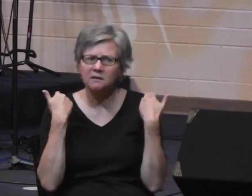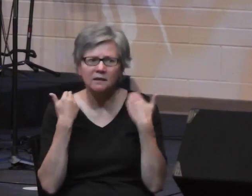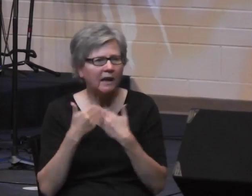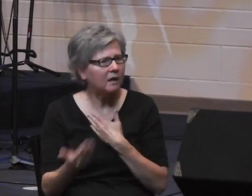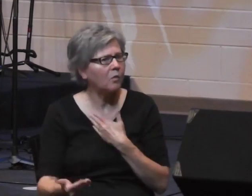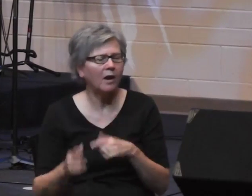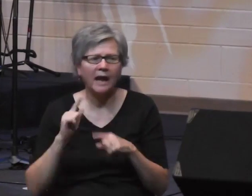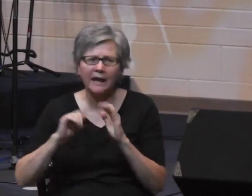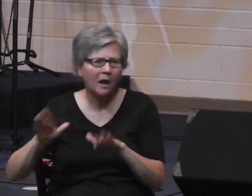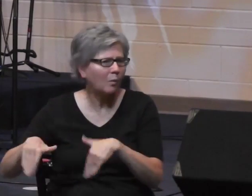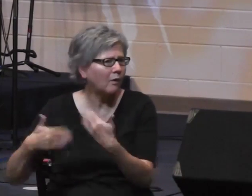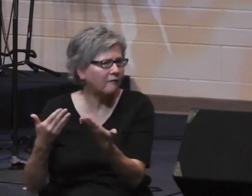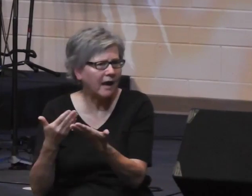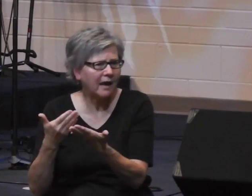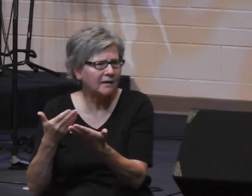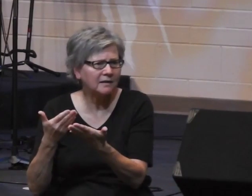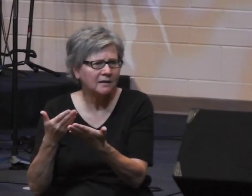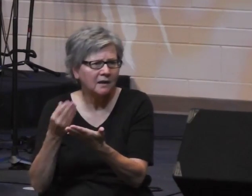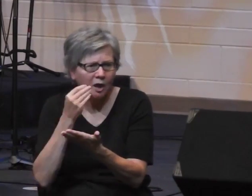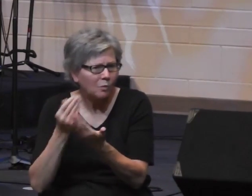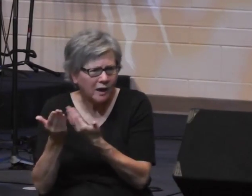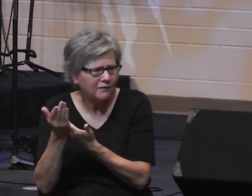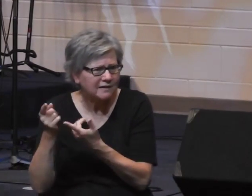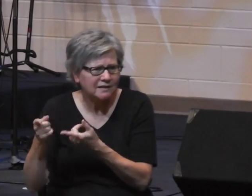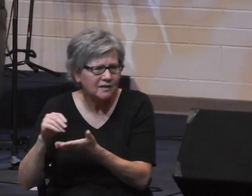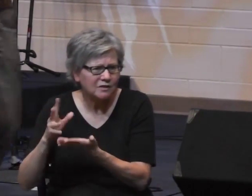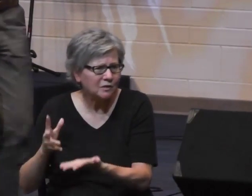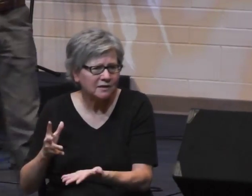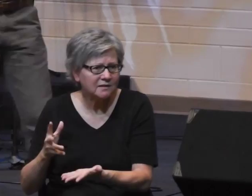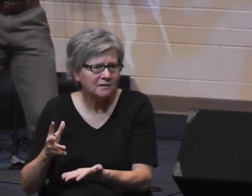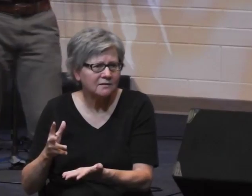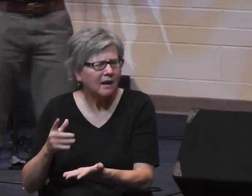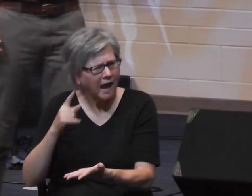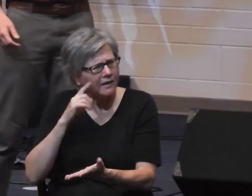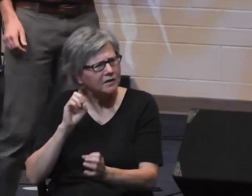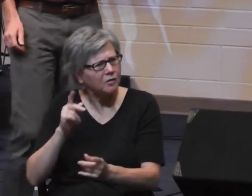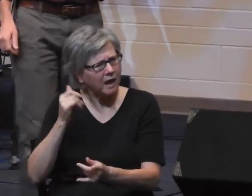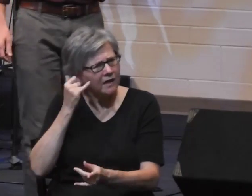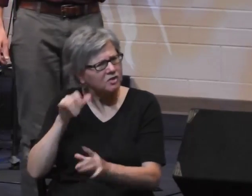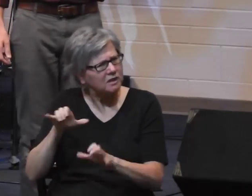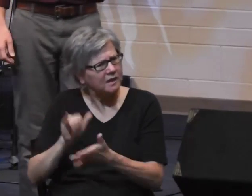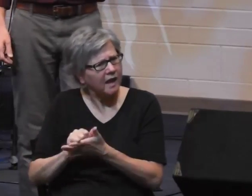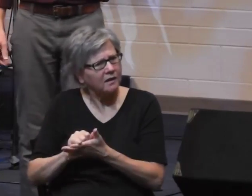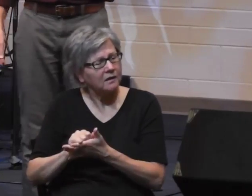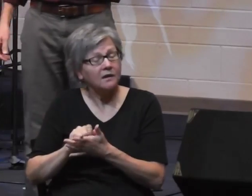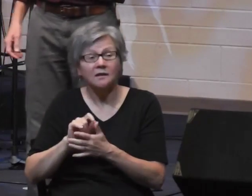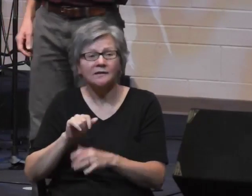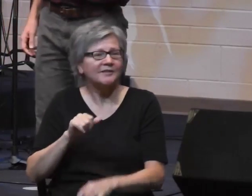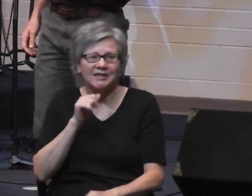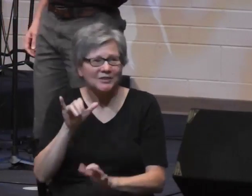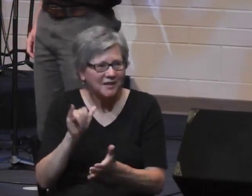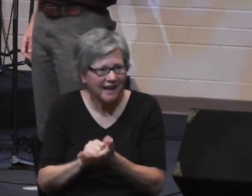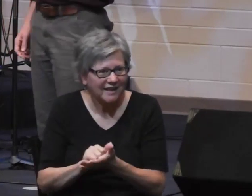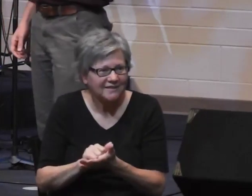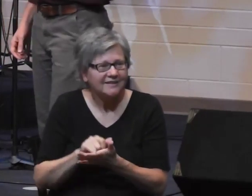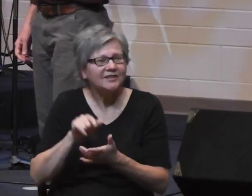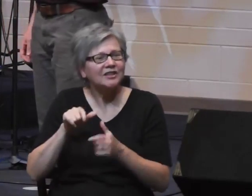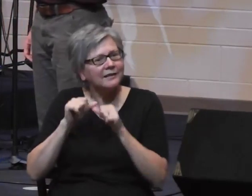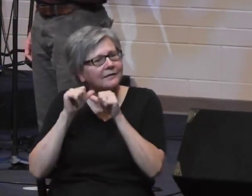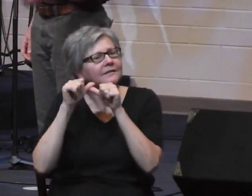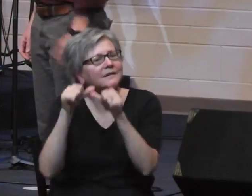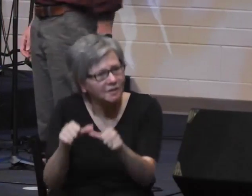to a student in the morning before class. That would be perfectly reasonable, but that's not what she did. She called the kids in. She encouraged